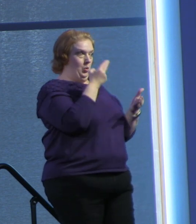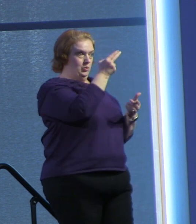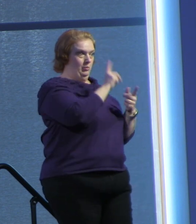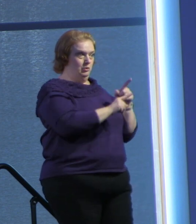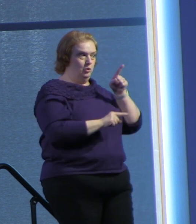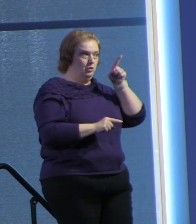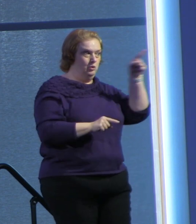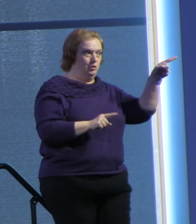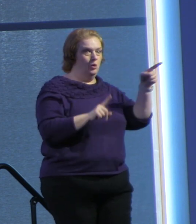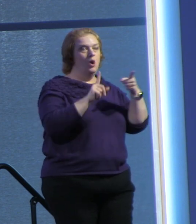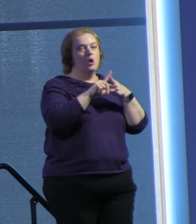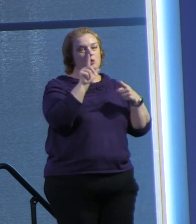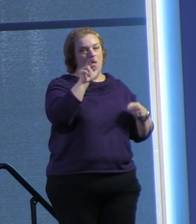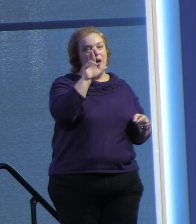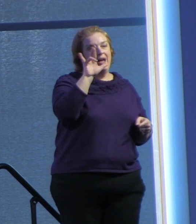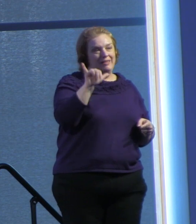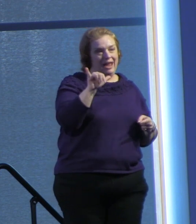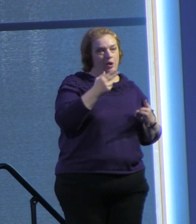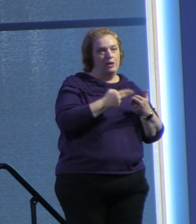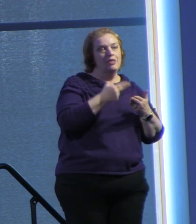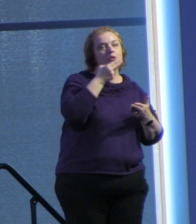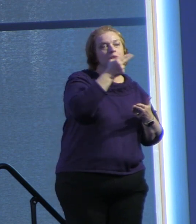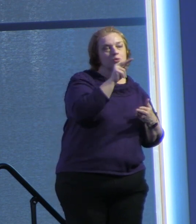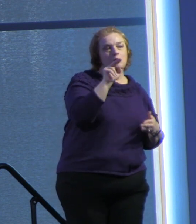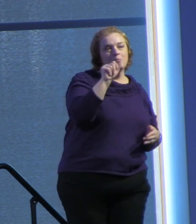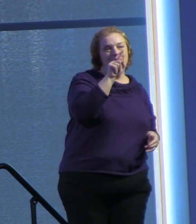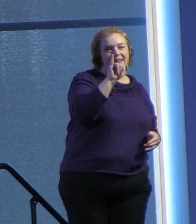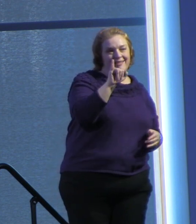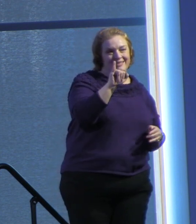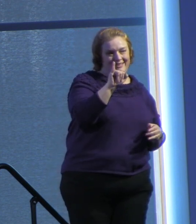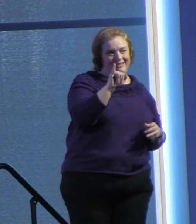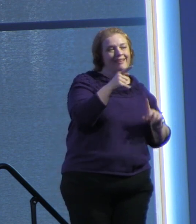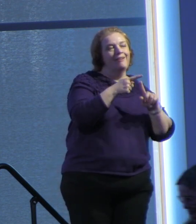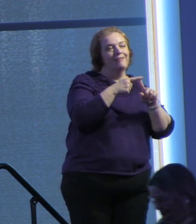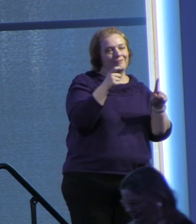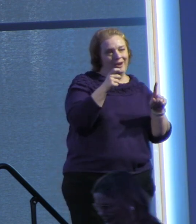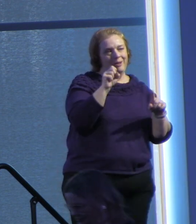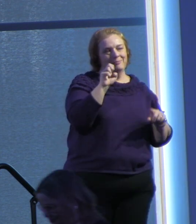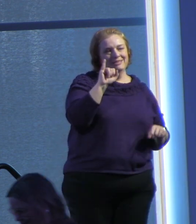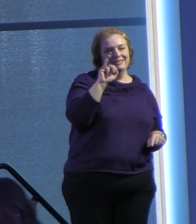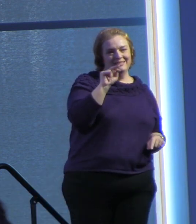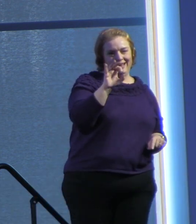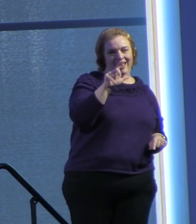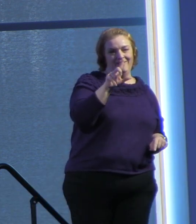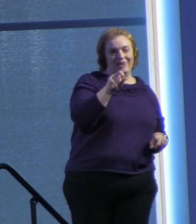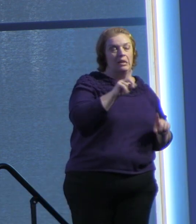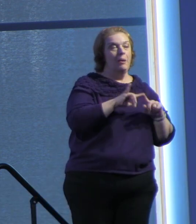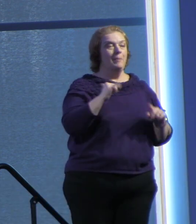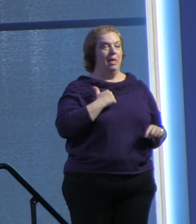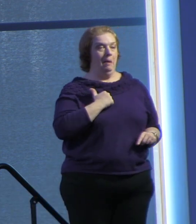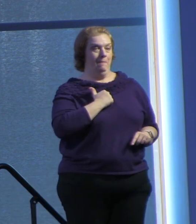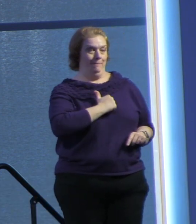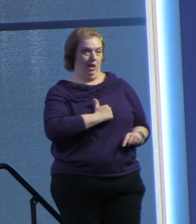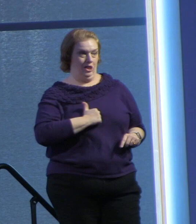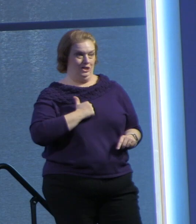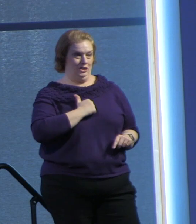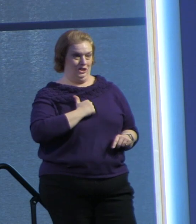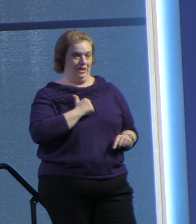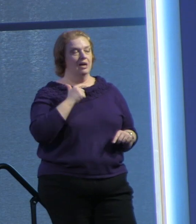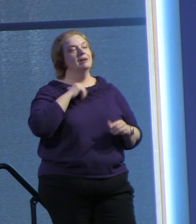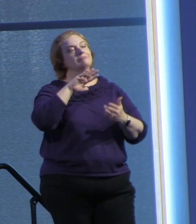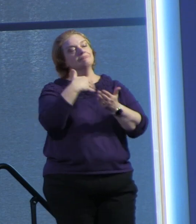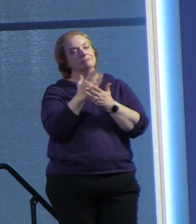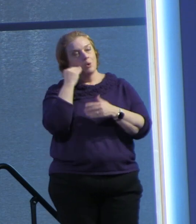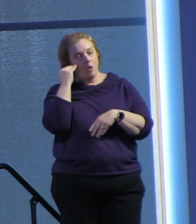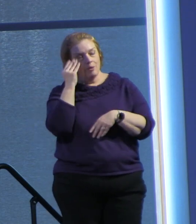Larry, the soup Nazi from Seinfeld. But the apology is, I go home and sleep and